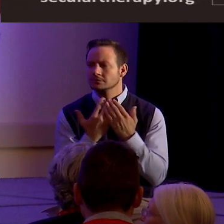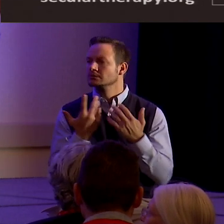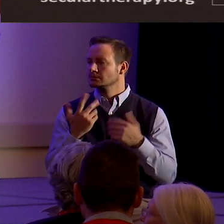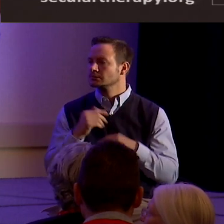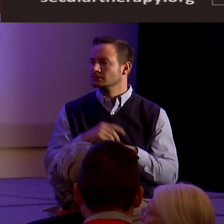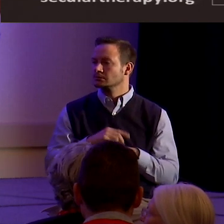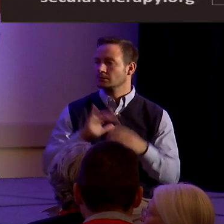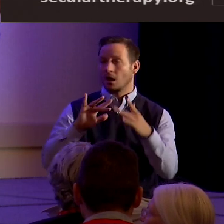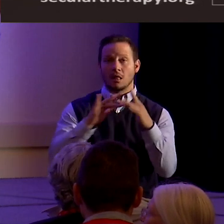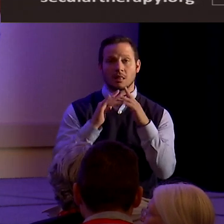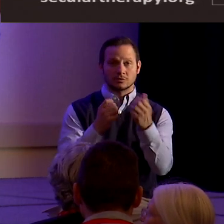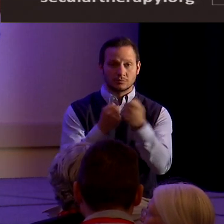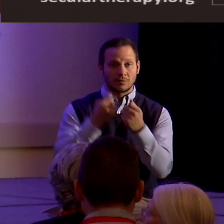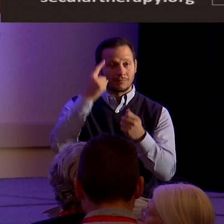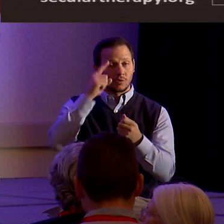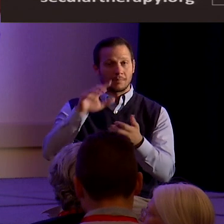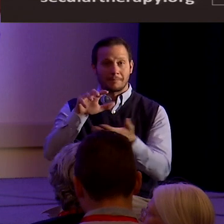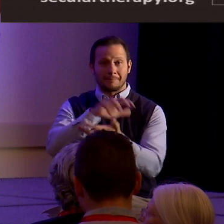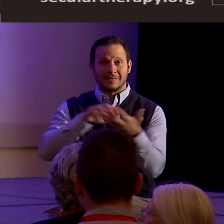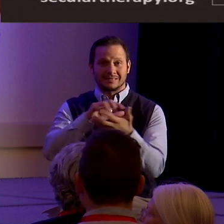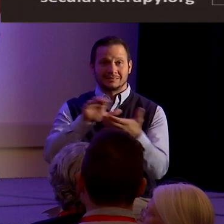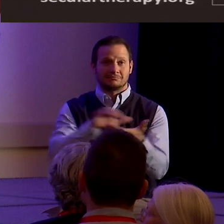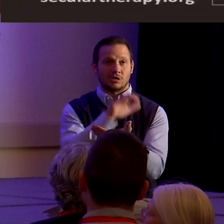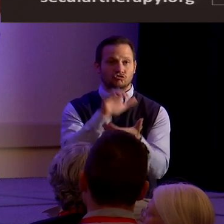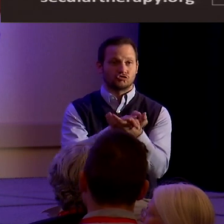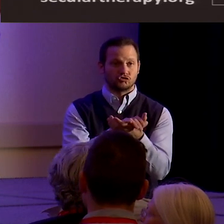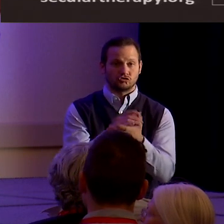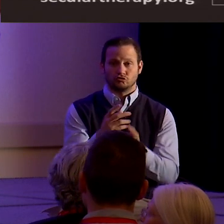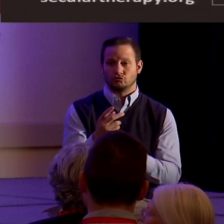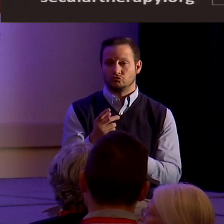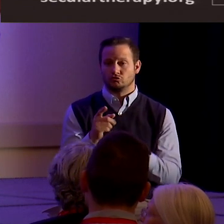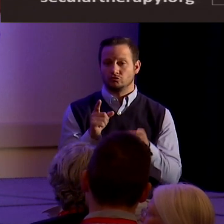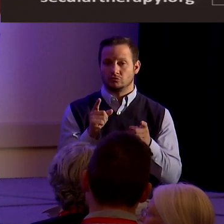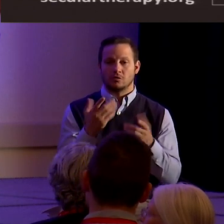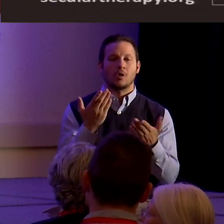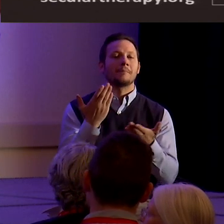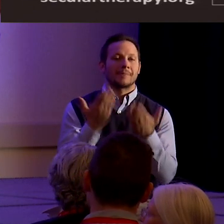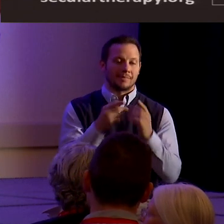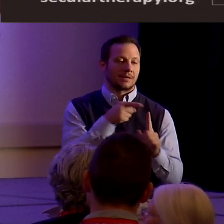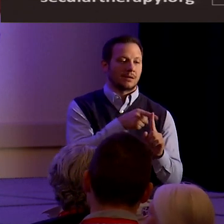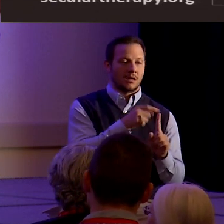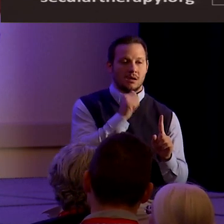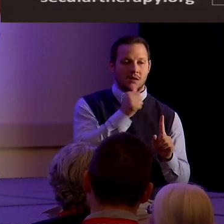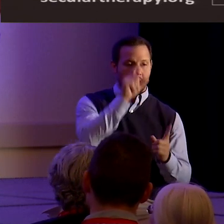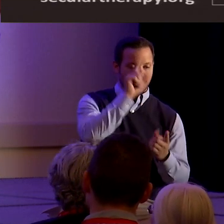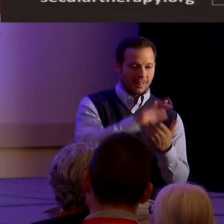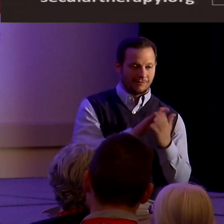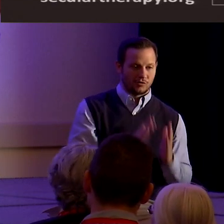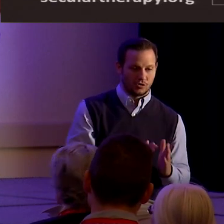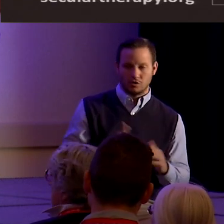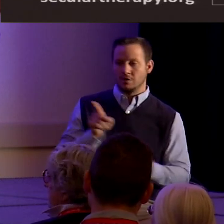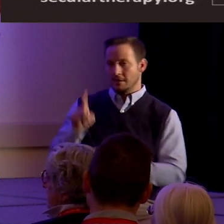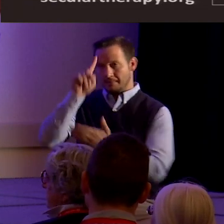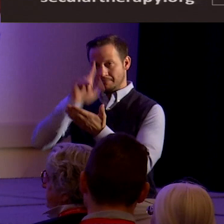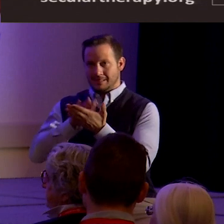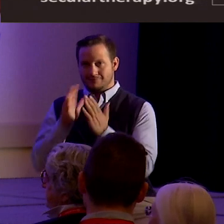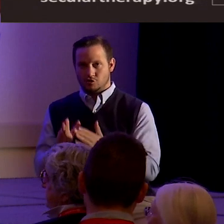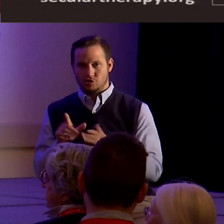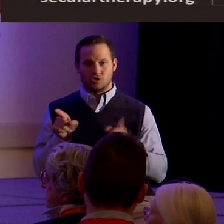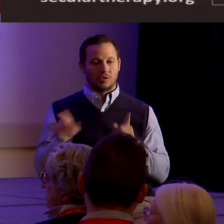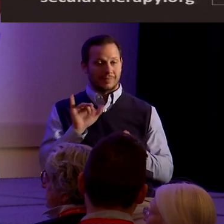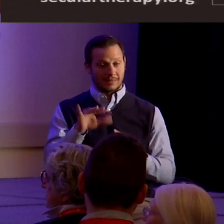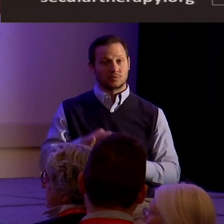page for people of mixed marriages, so they are non-believers but they're married to believers. That's a very unique situation, and they have a lot of stuff they talk